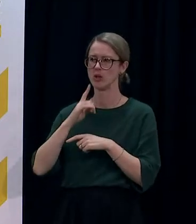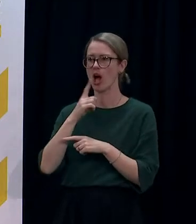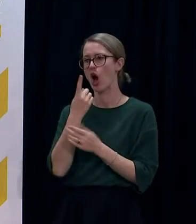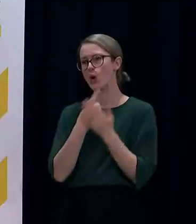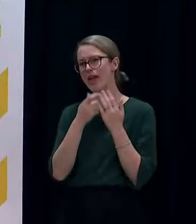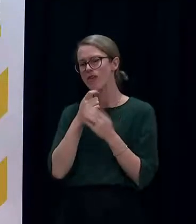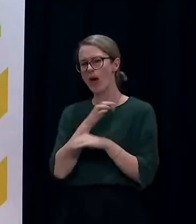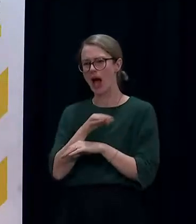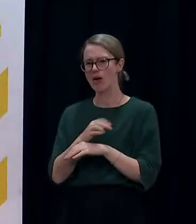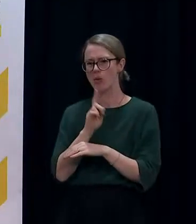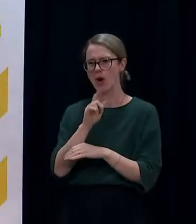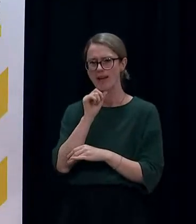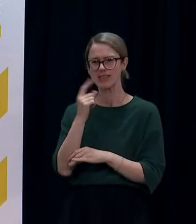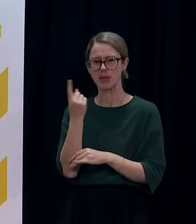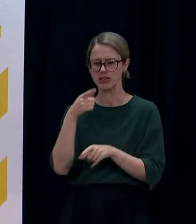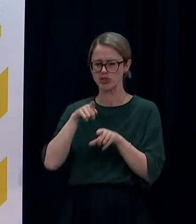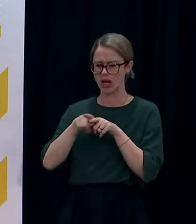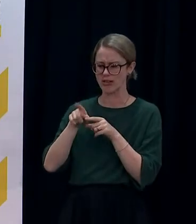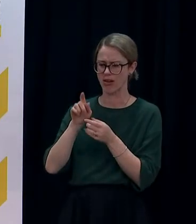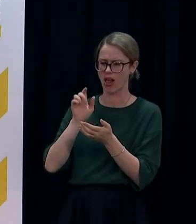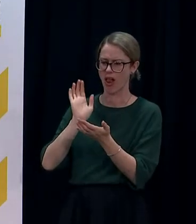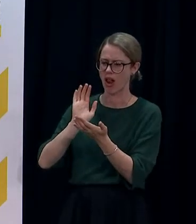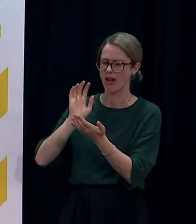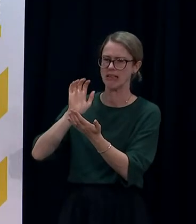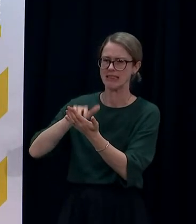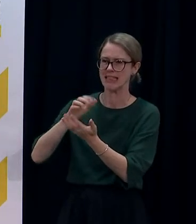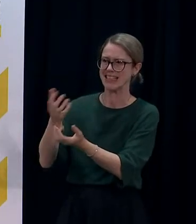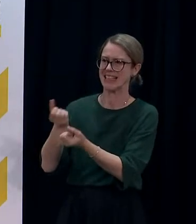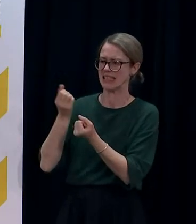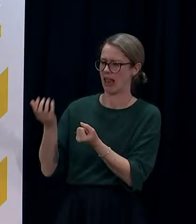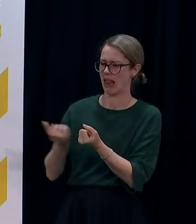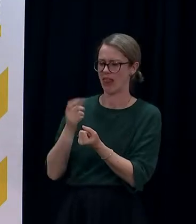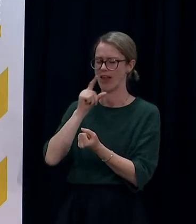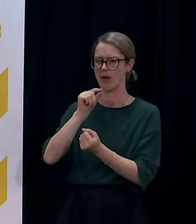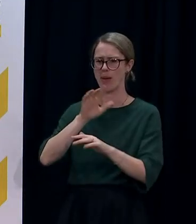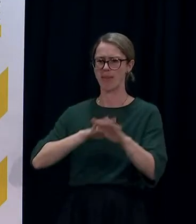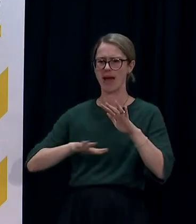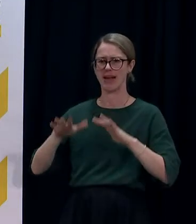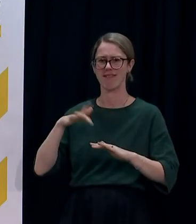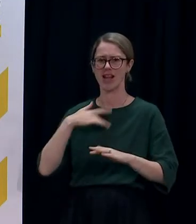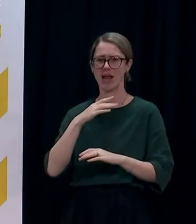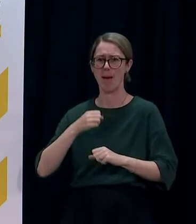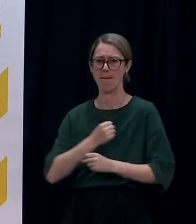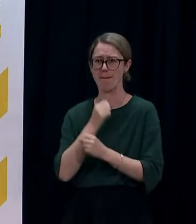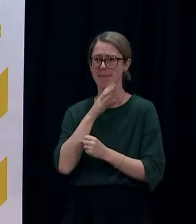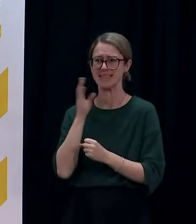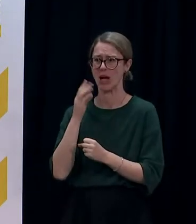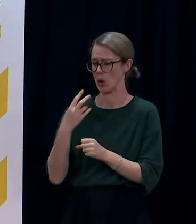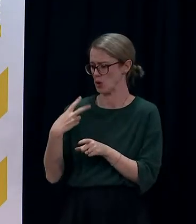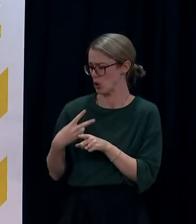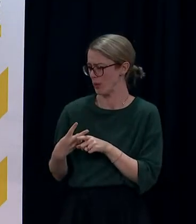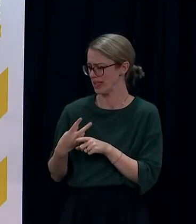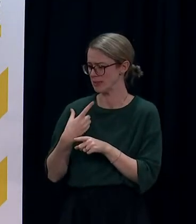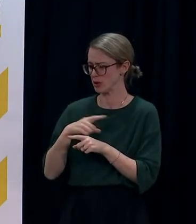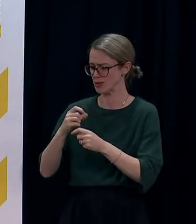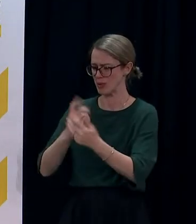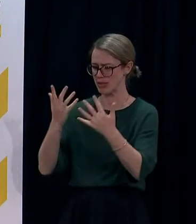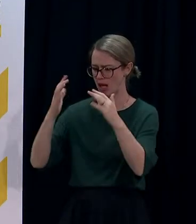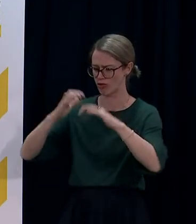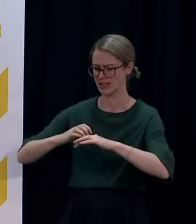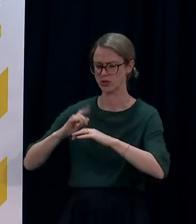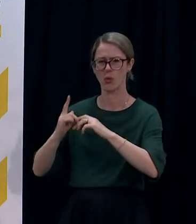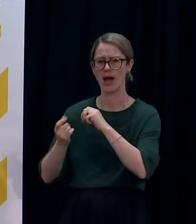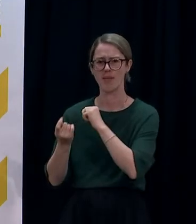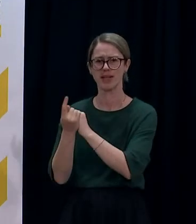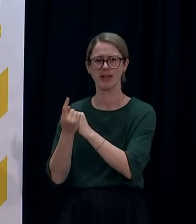for a couple of hours, but for people who were trying to get onto that, that's a bit of a panic for them, feeling like they've missed out on those 2 weeks. What happened